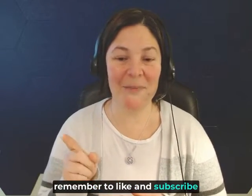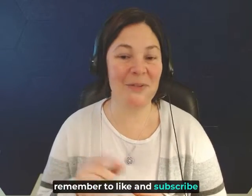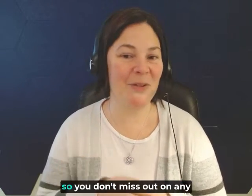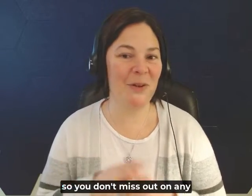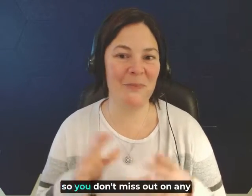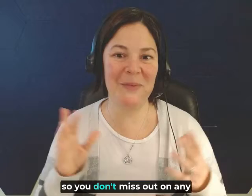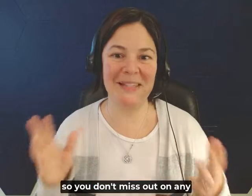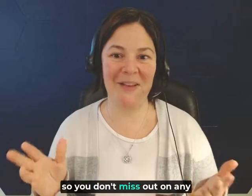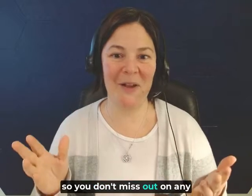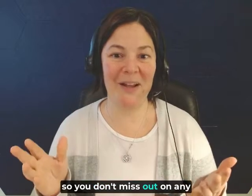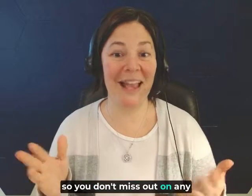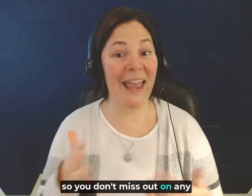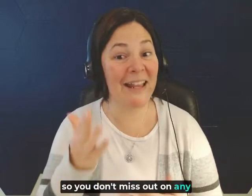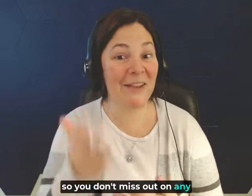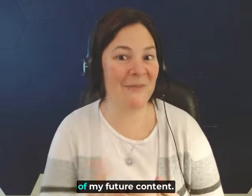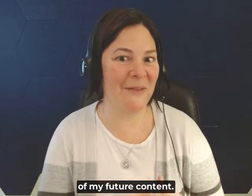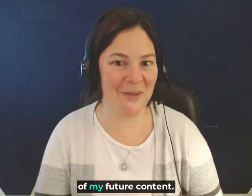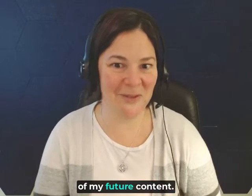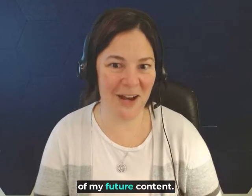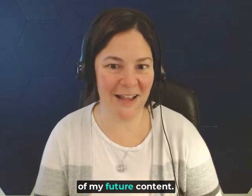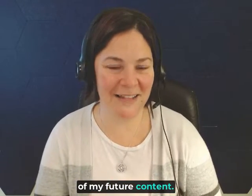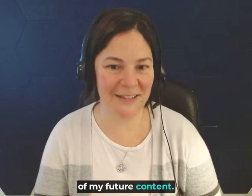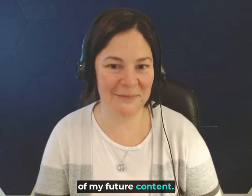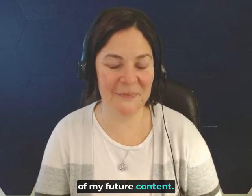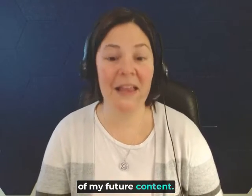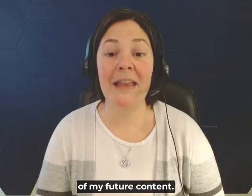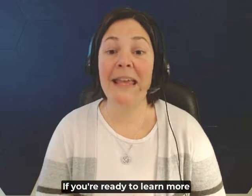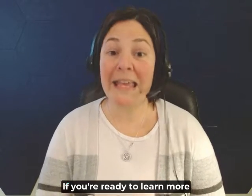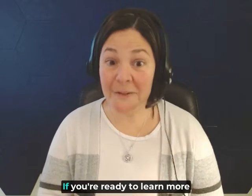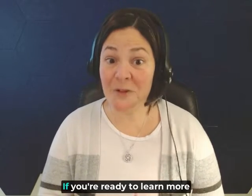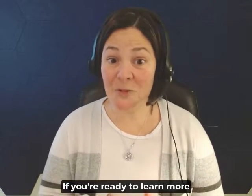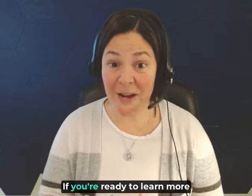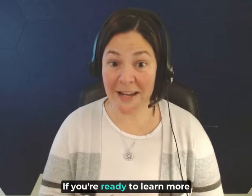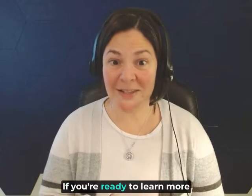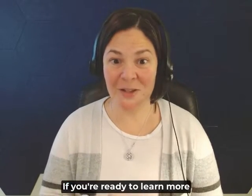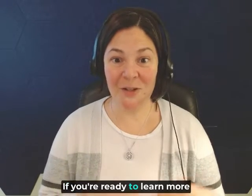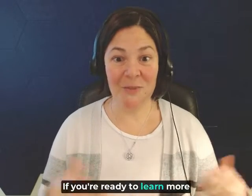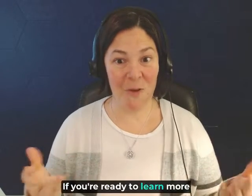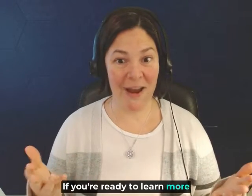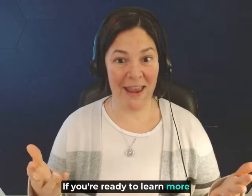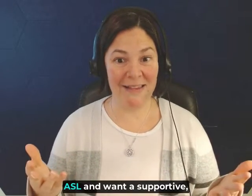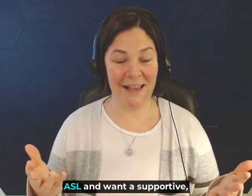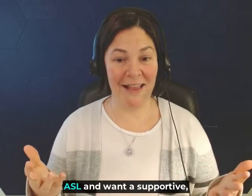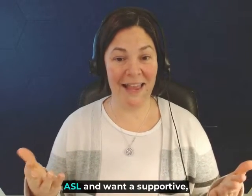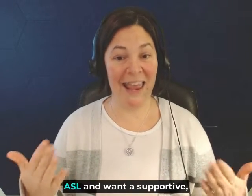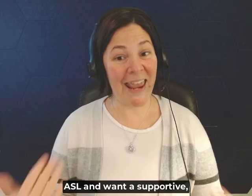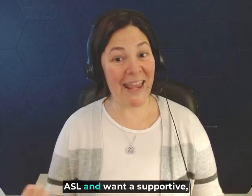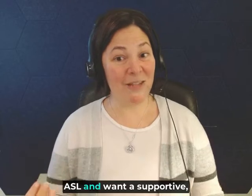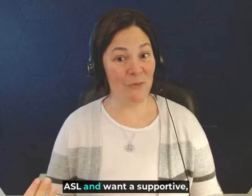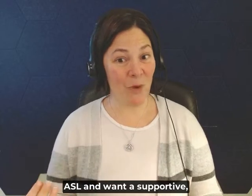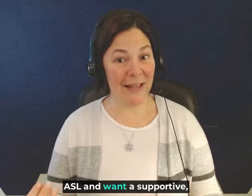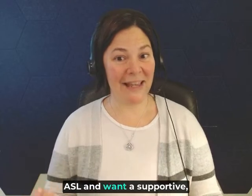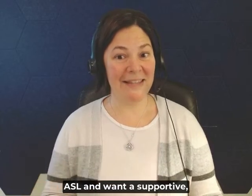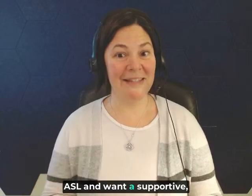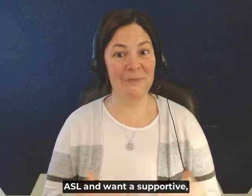so you don't miss out on any of my future content. If you're ready to learn more ASL and want a